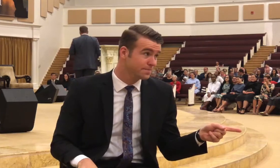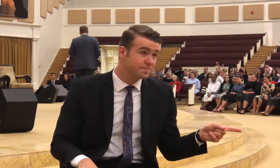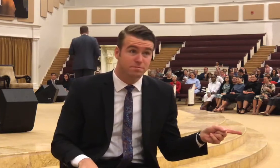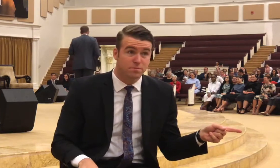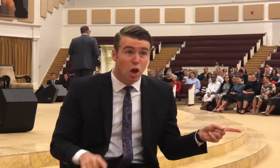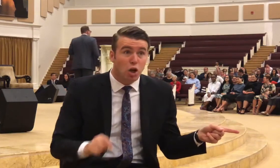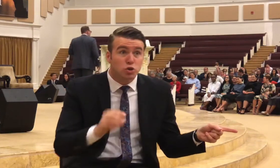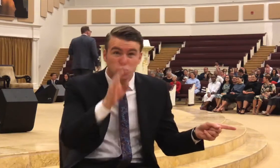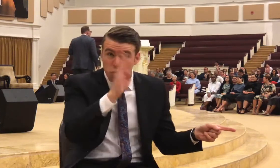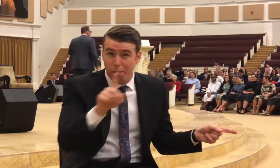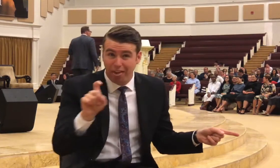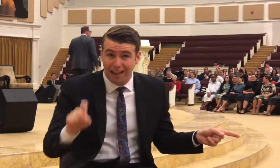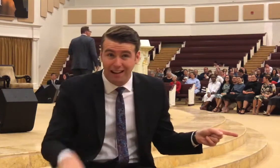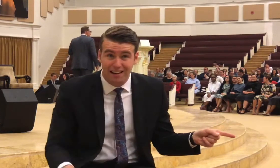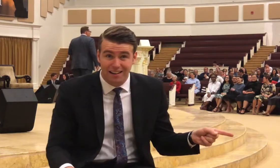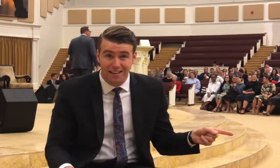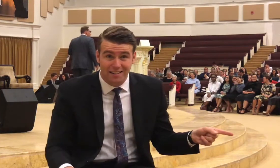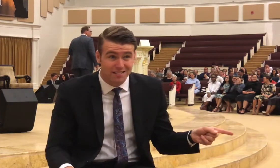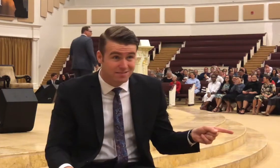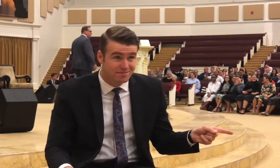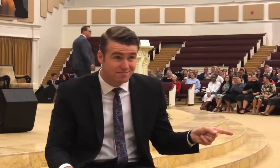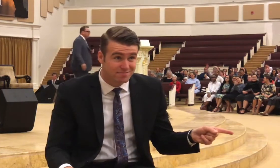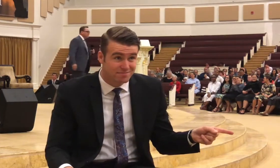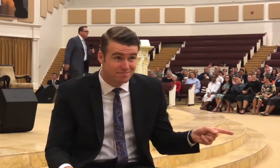Is this too plain?